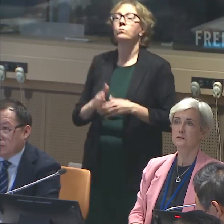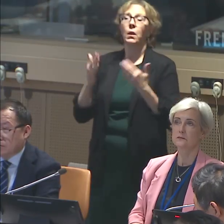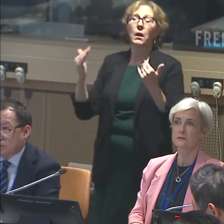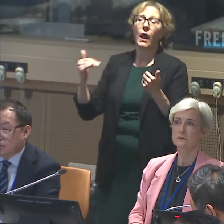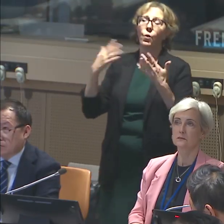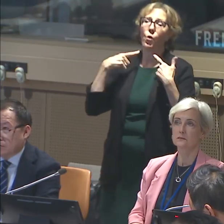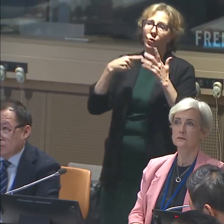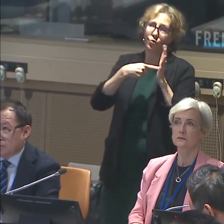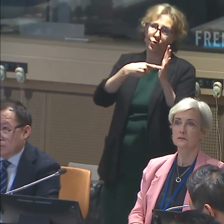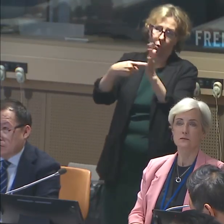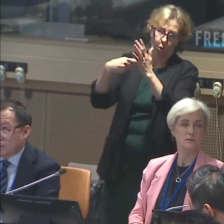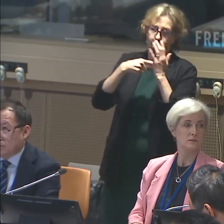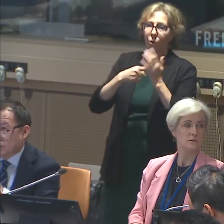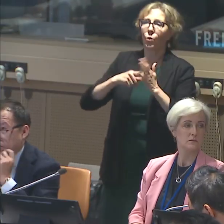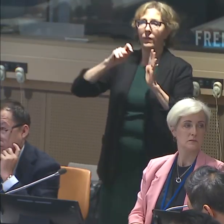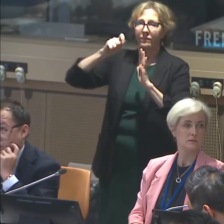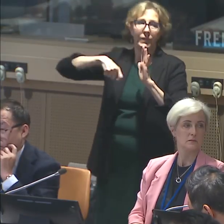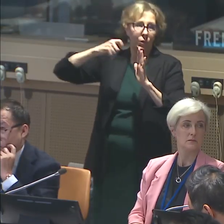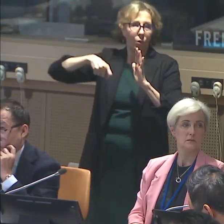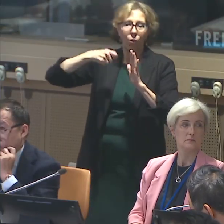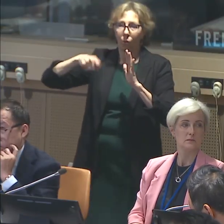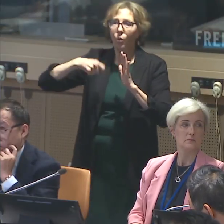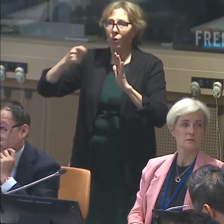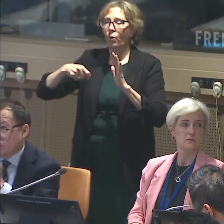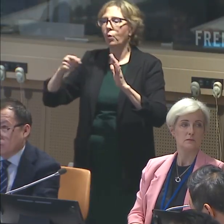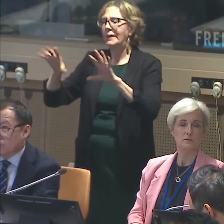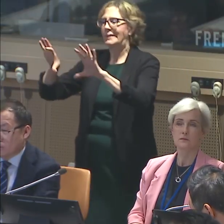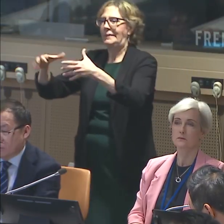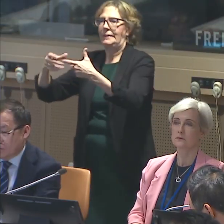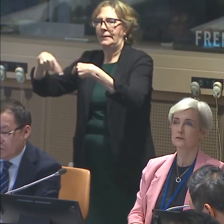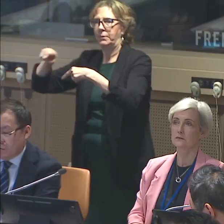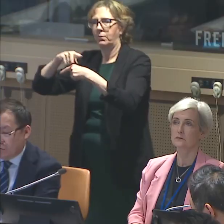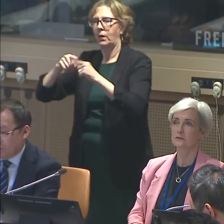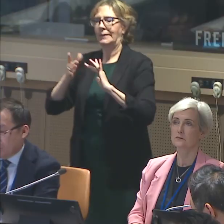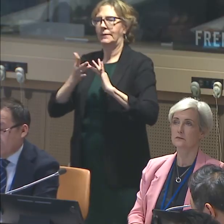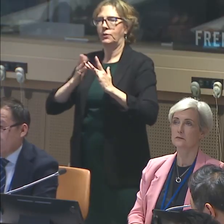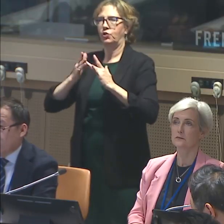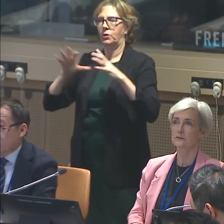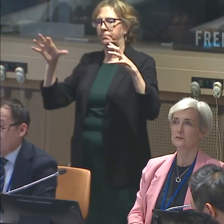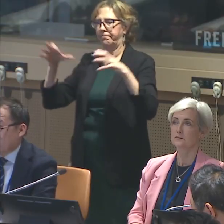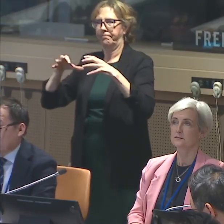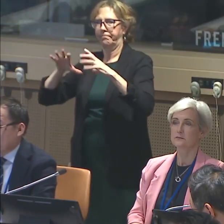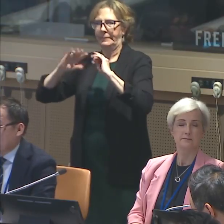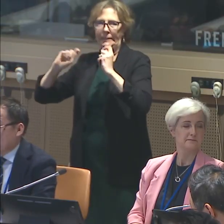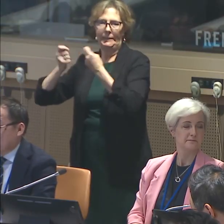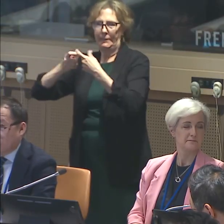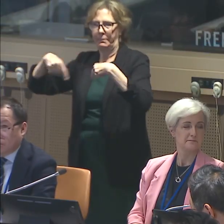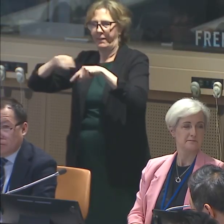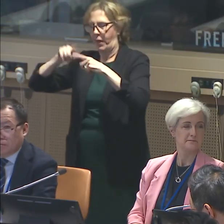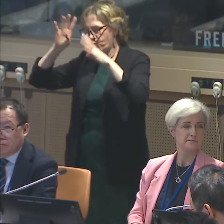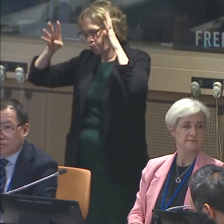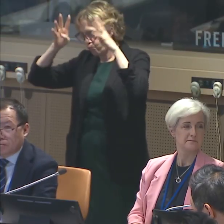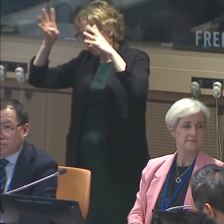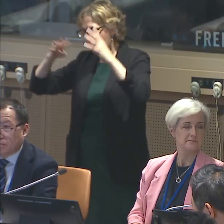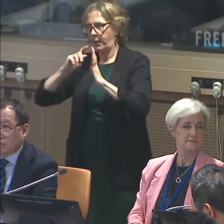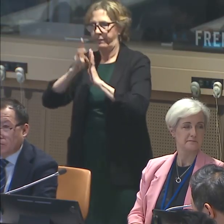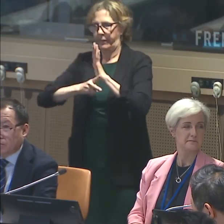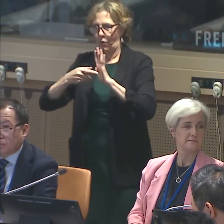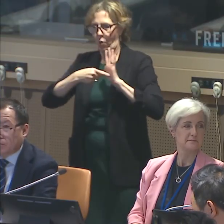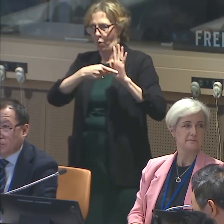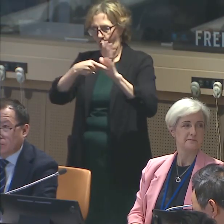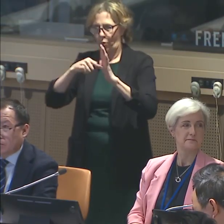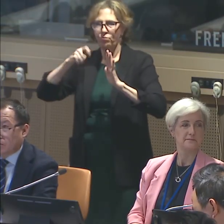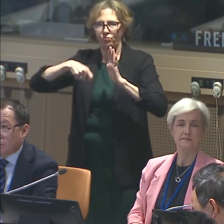was developed by the Digital Convergence Initiative team, our colleagues Anita Mittal and Wanza